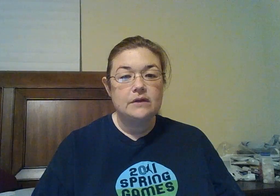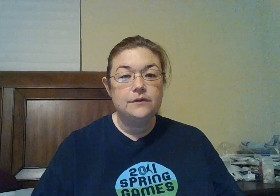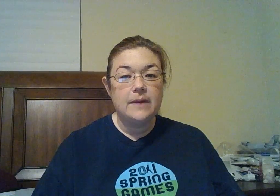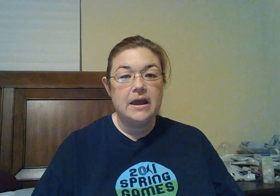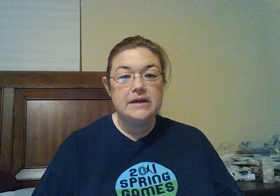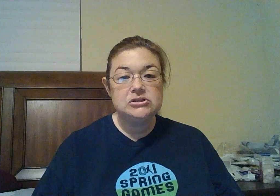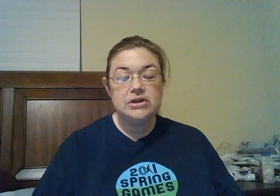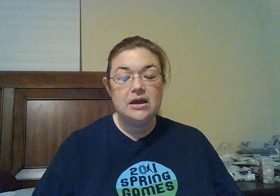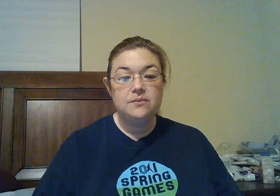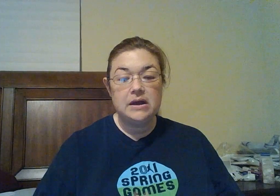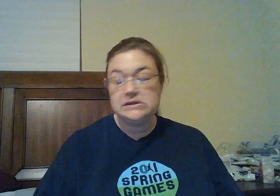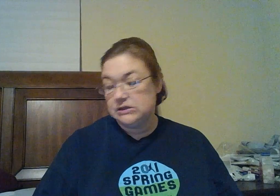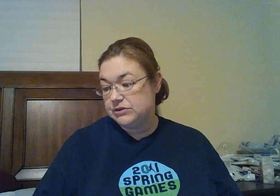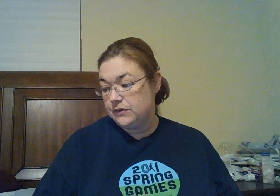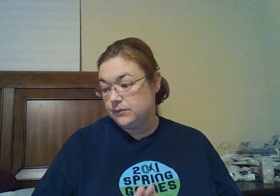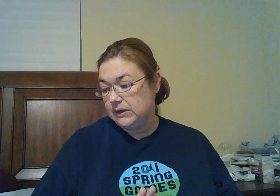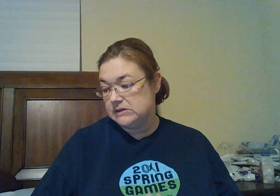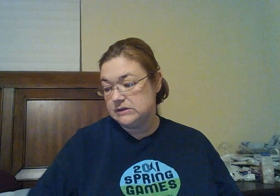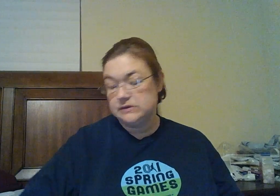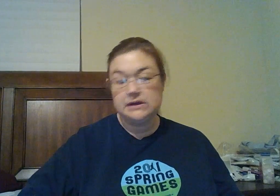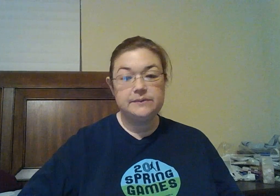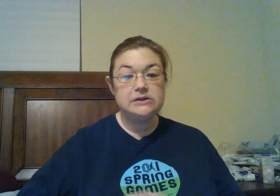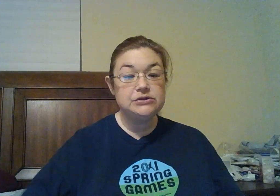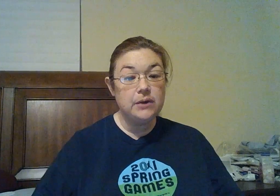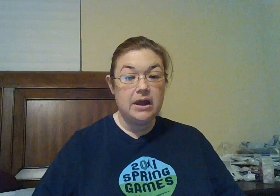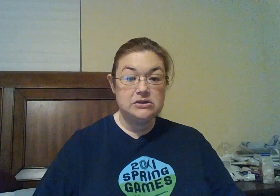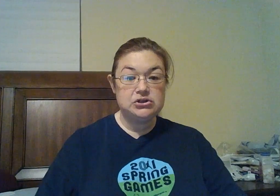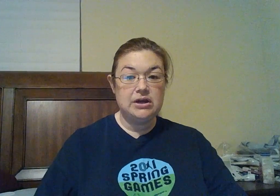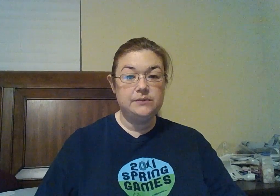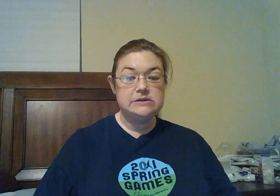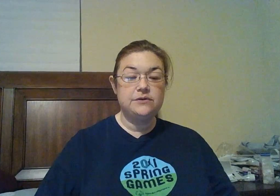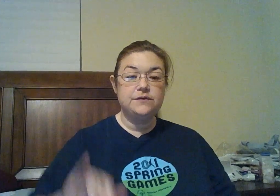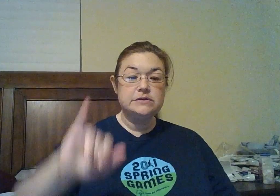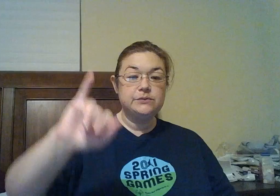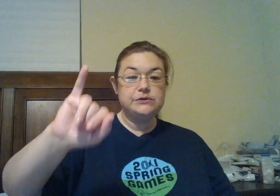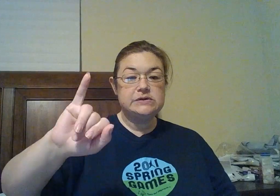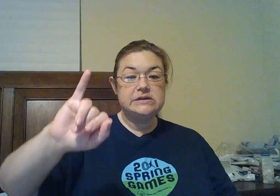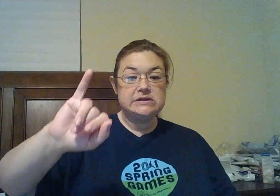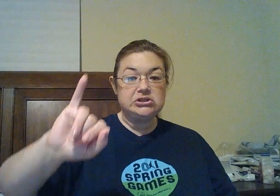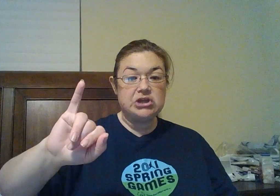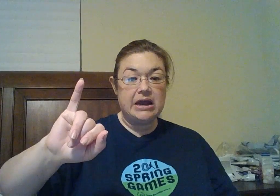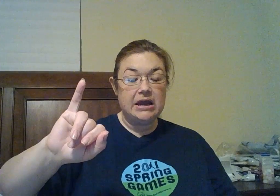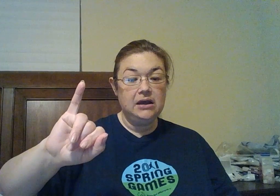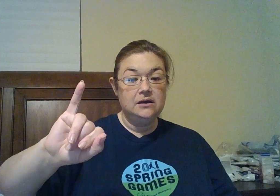For my hand shape, pay attention though, because there's going to be two hand shapes. So the first one you see is a J,